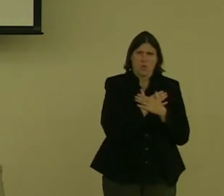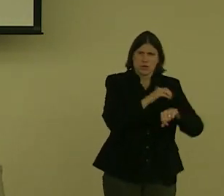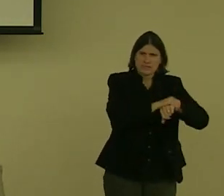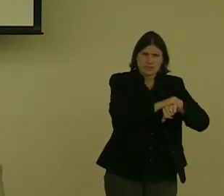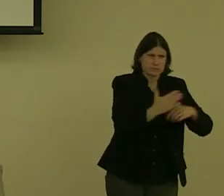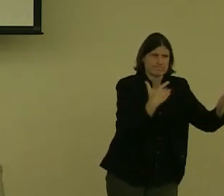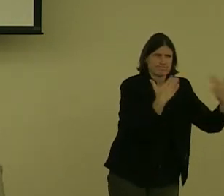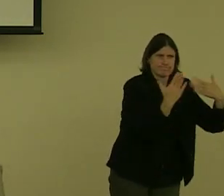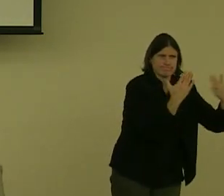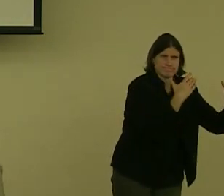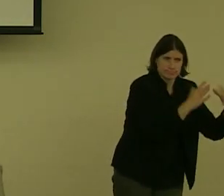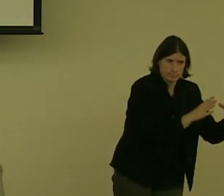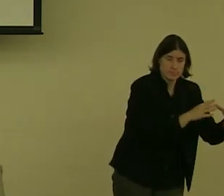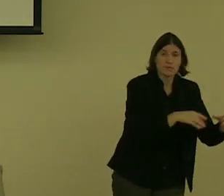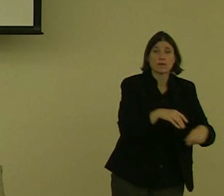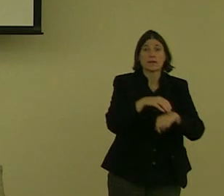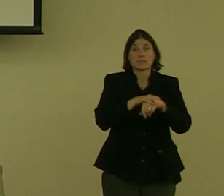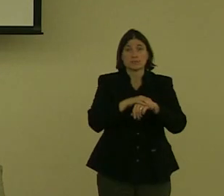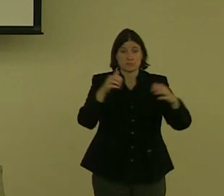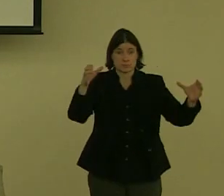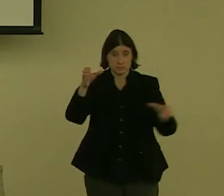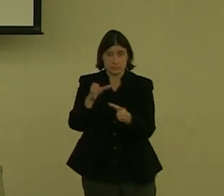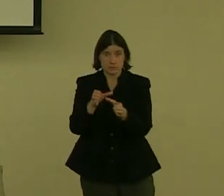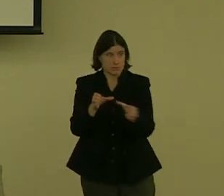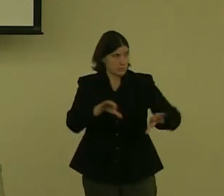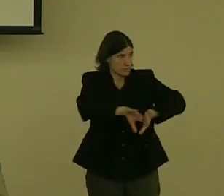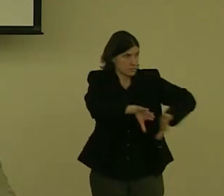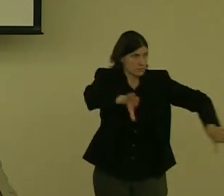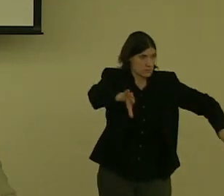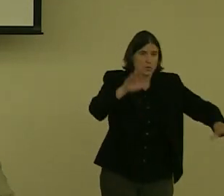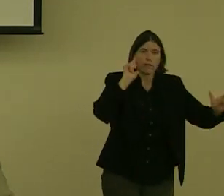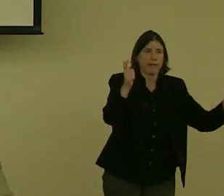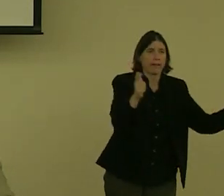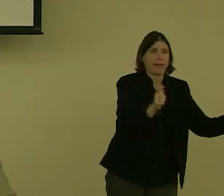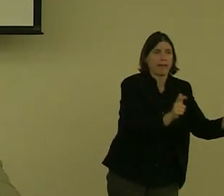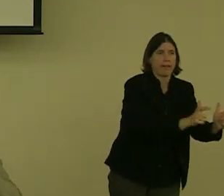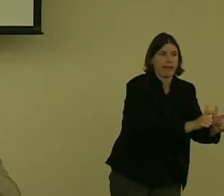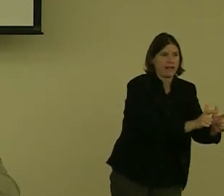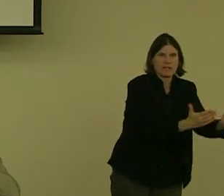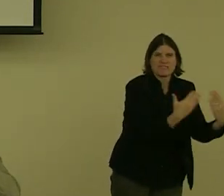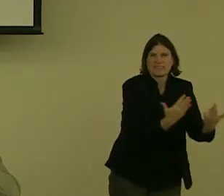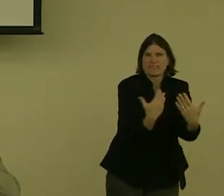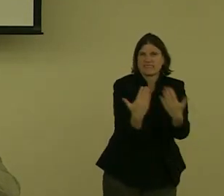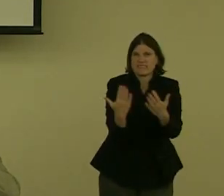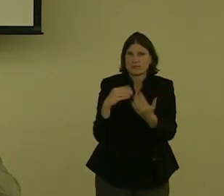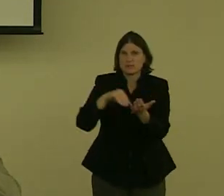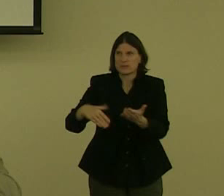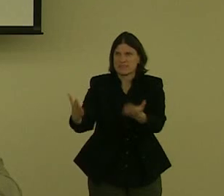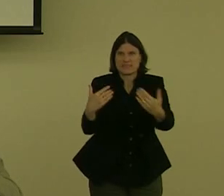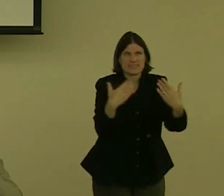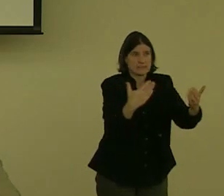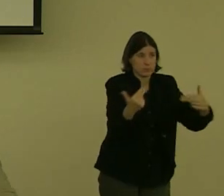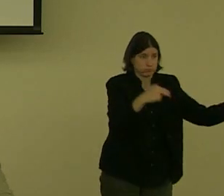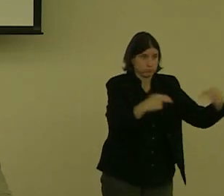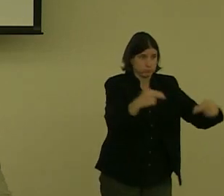they're going to lose numbers. And I think it took a while for film studies to spin off, to reach a